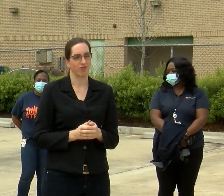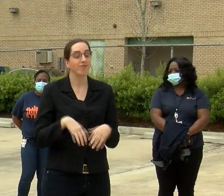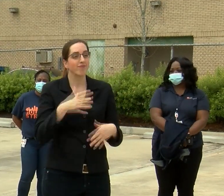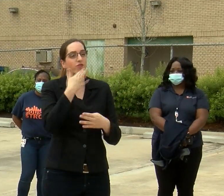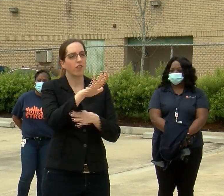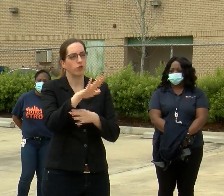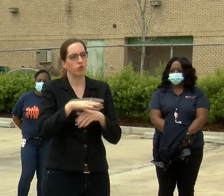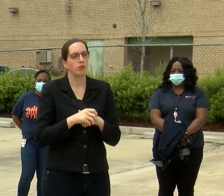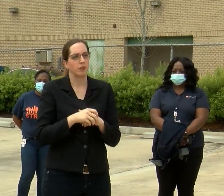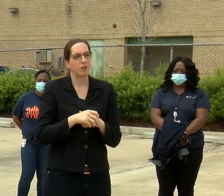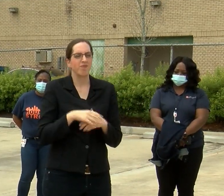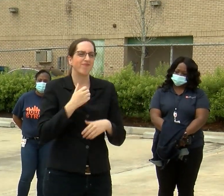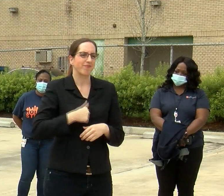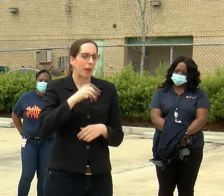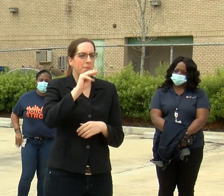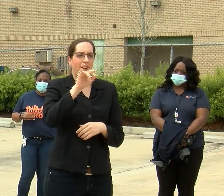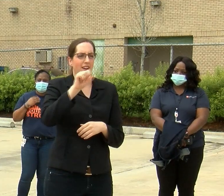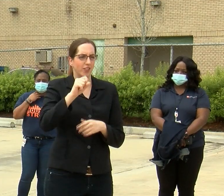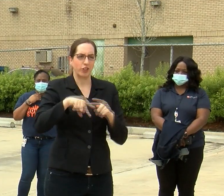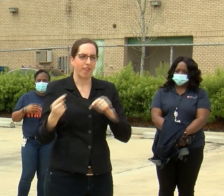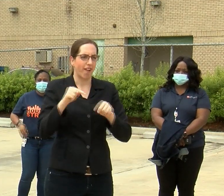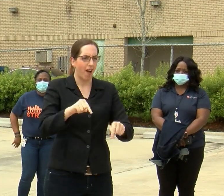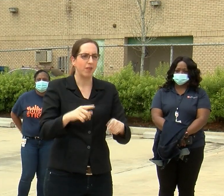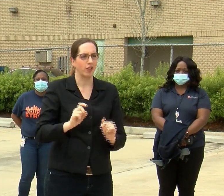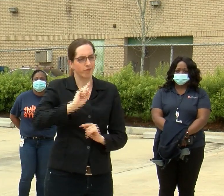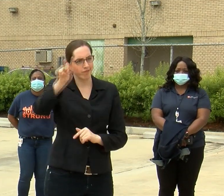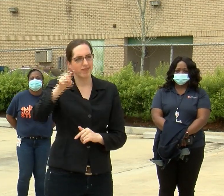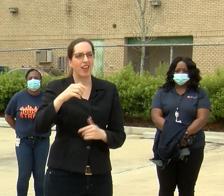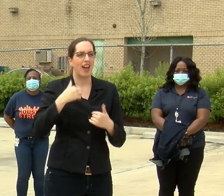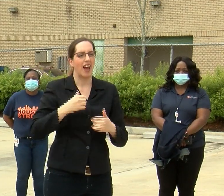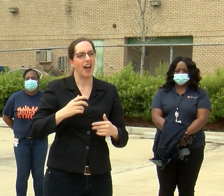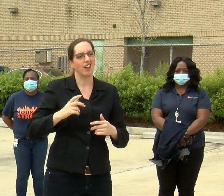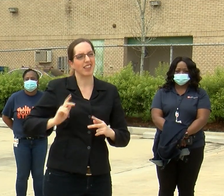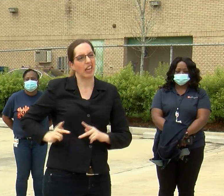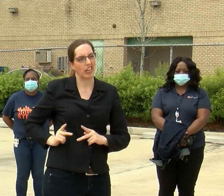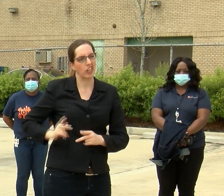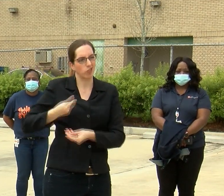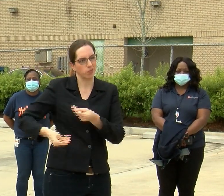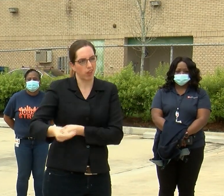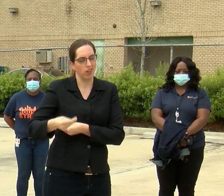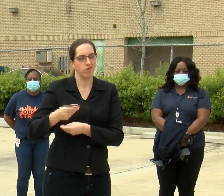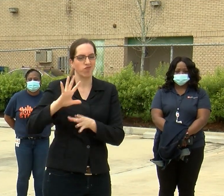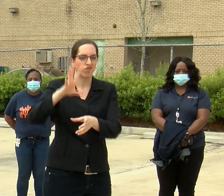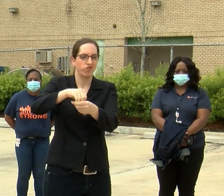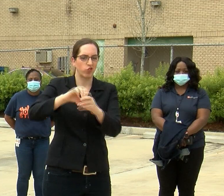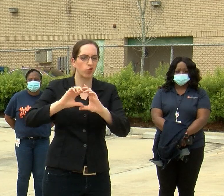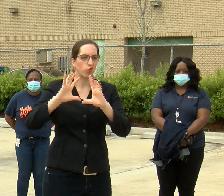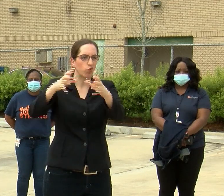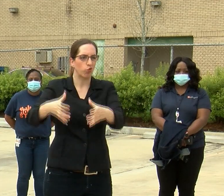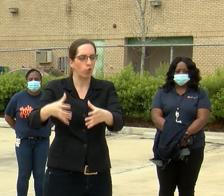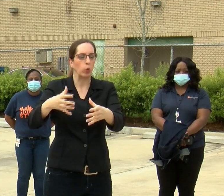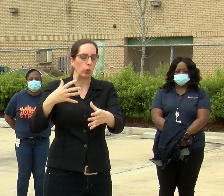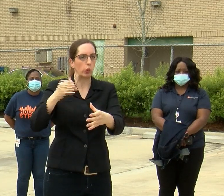Good afternoon. Senator Miles couldn't be here today. He had to be in the house. As you know, he had a kidney transplant, so he's a part of that group that would be